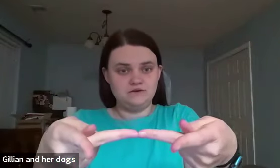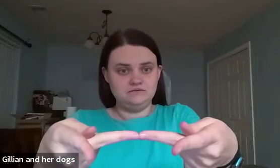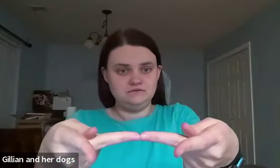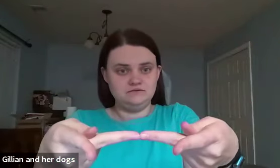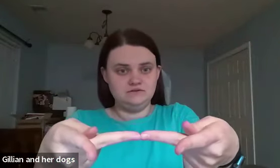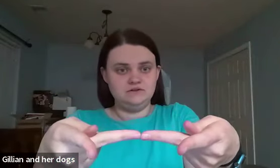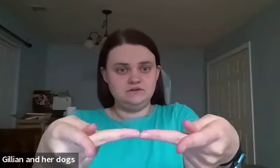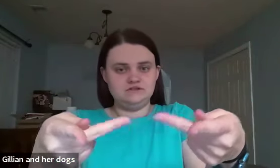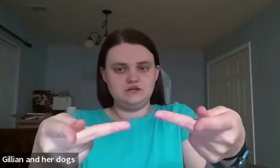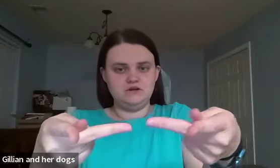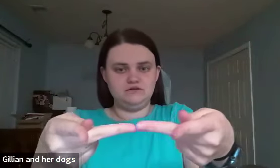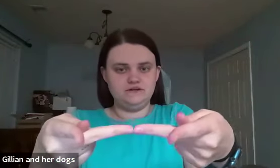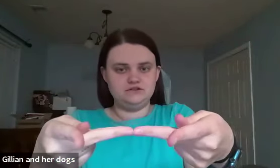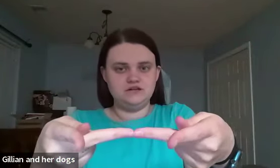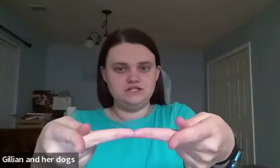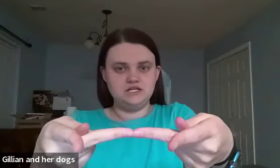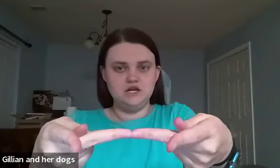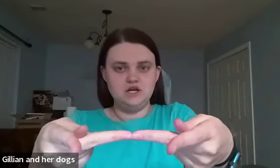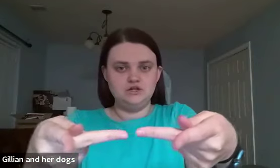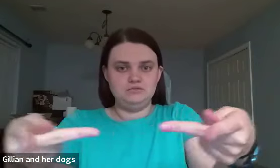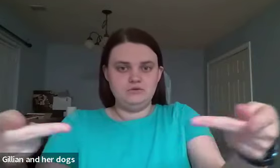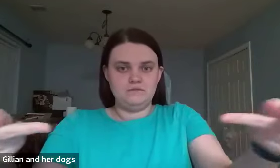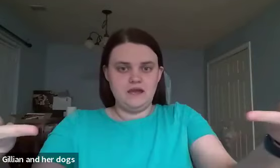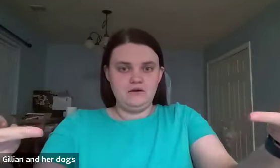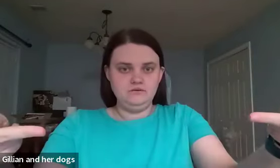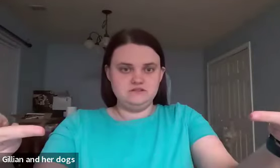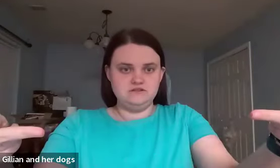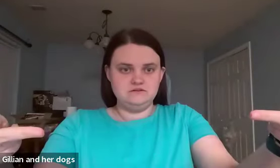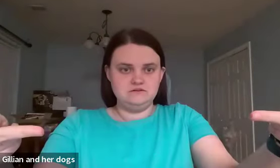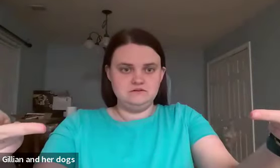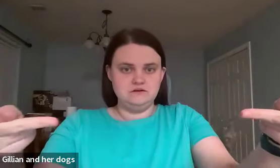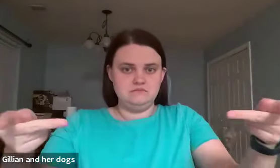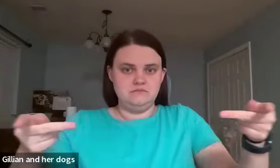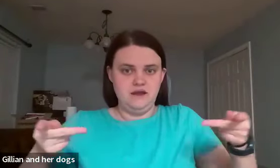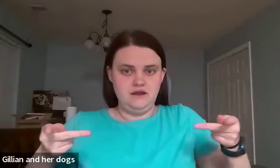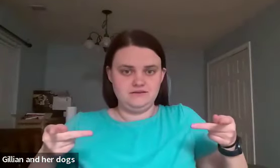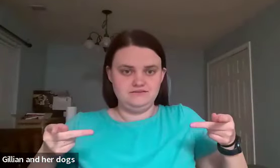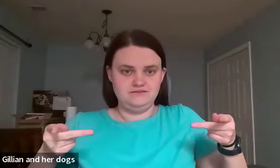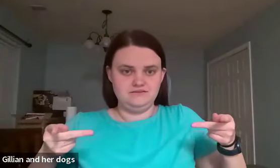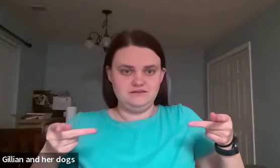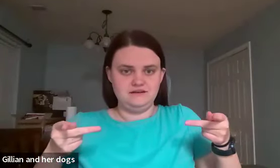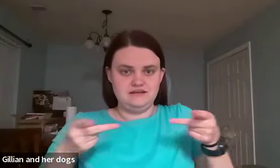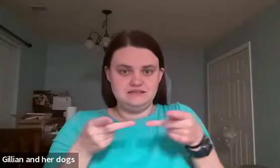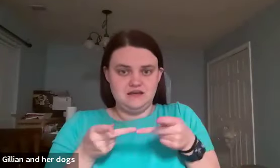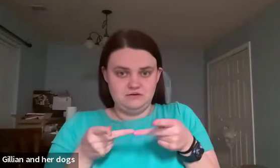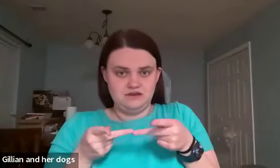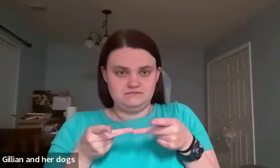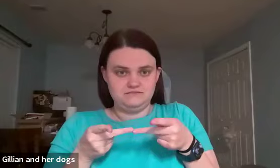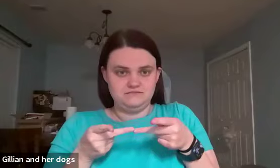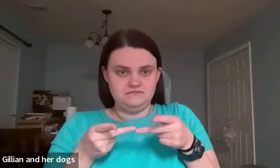together. So it's like your middle fingers are touching. You pull them out, back, and together again.